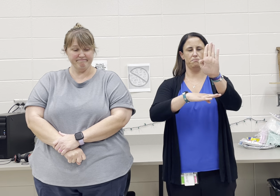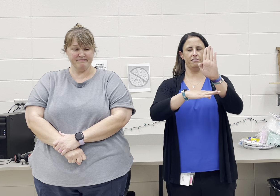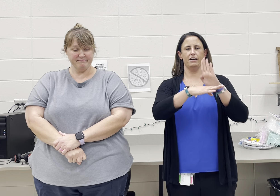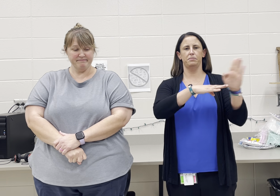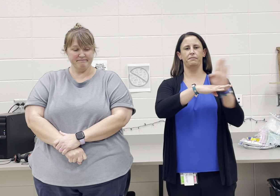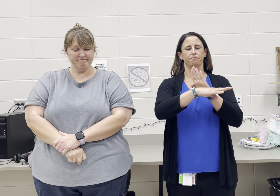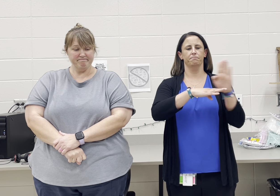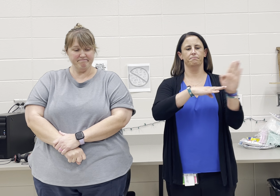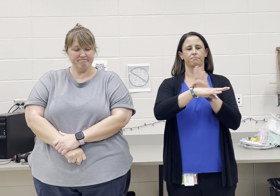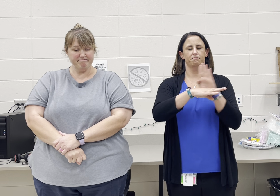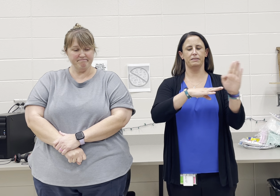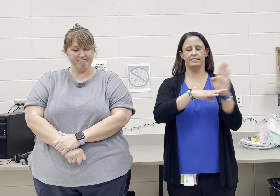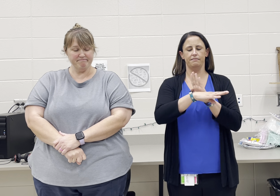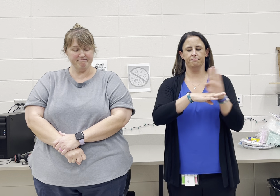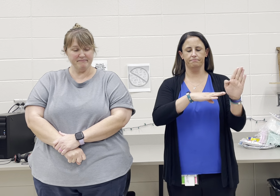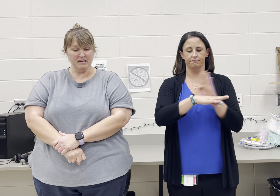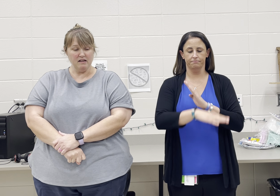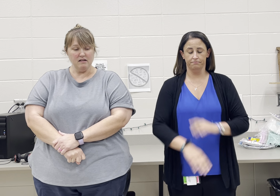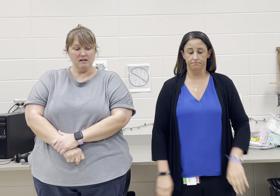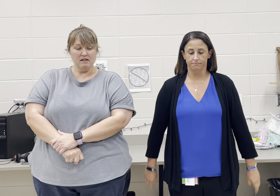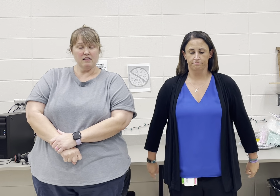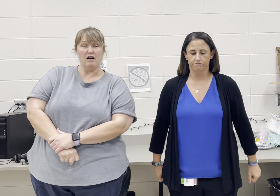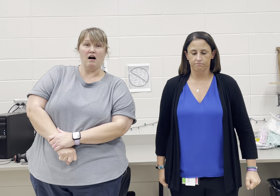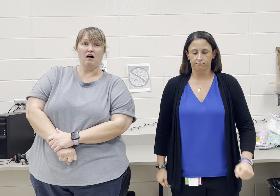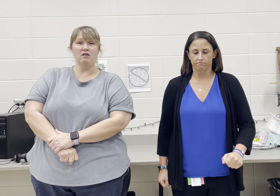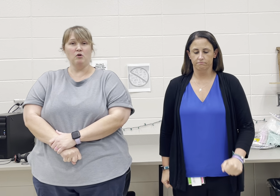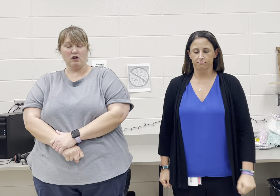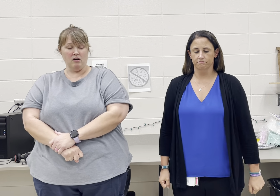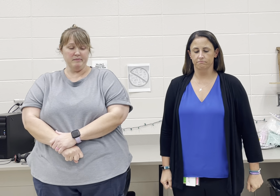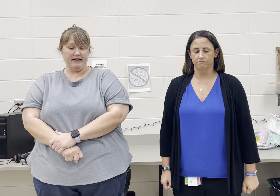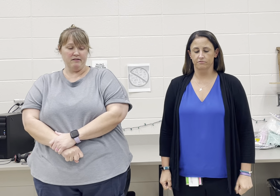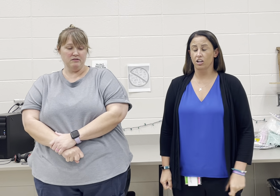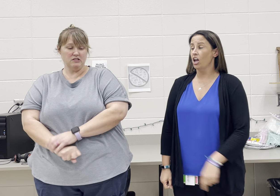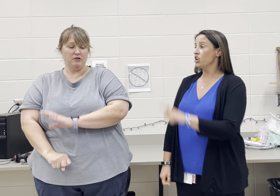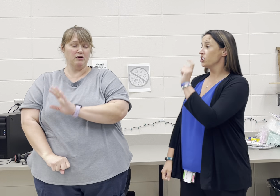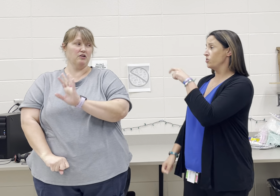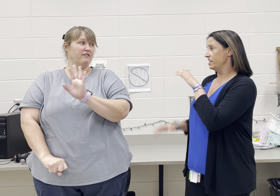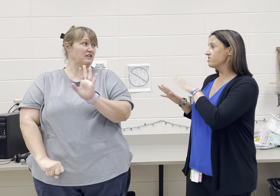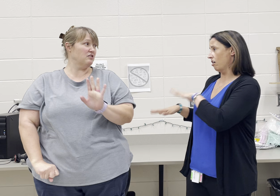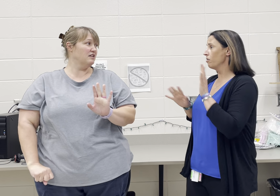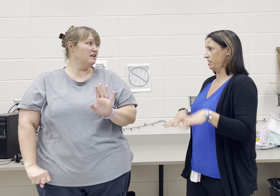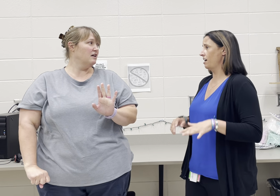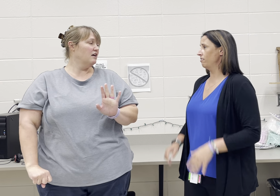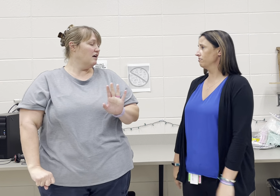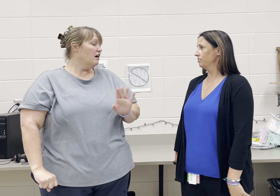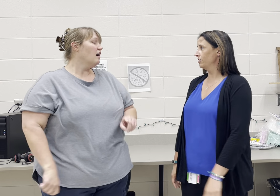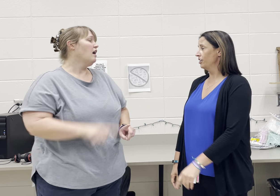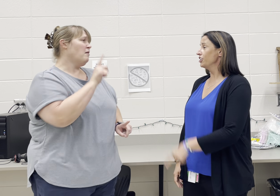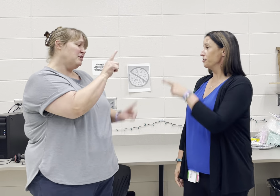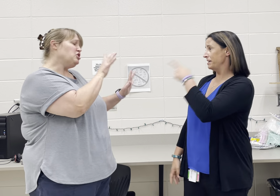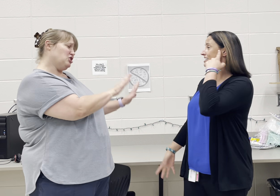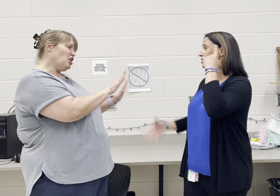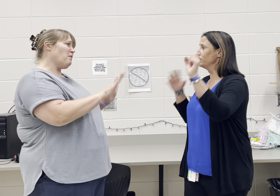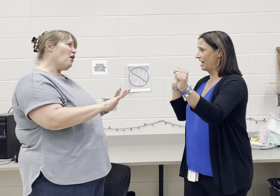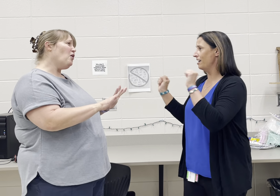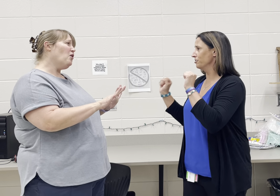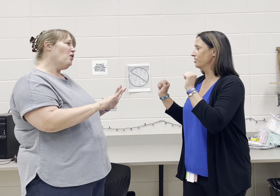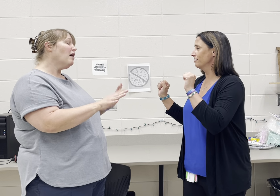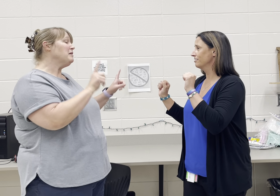Modified B. Busy. Calm or calm down. So your facial. You're being too loud. Means you